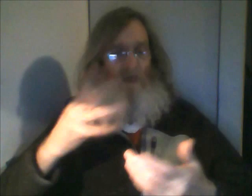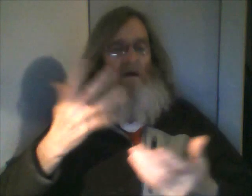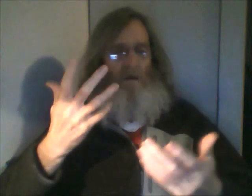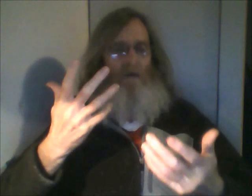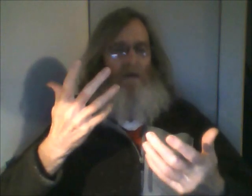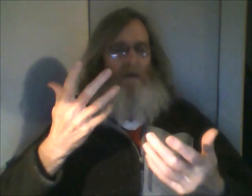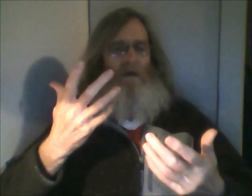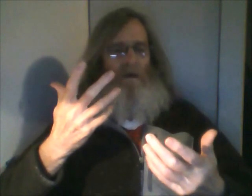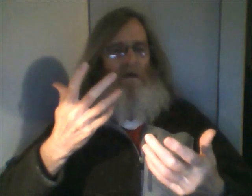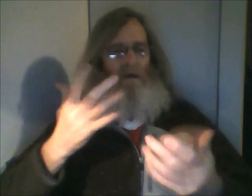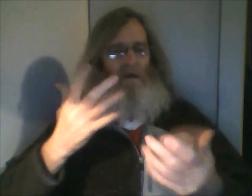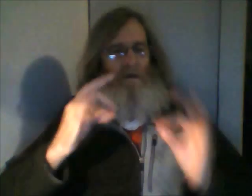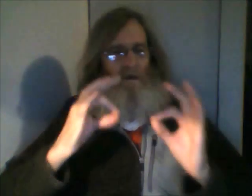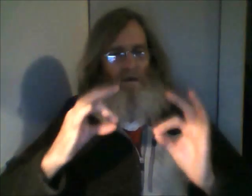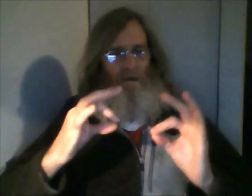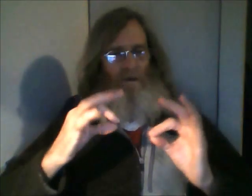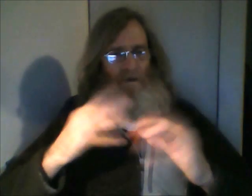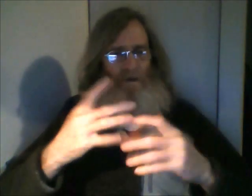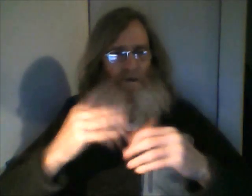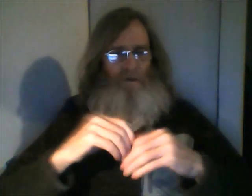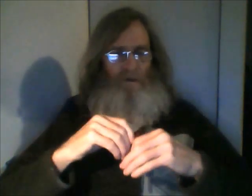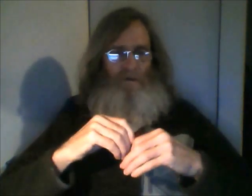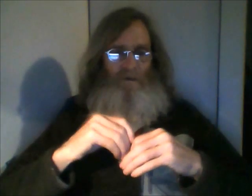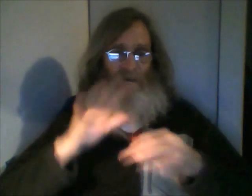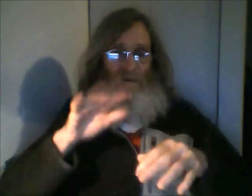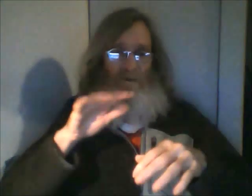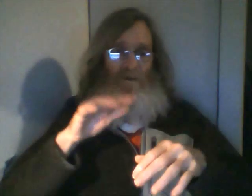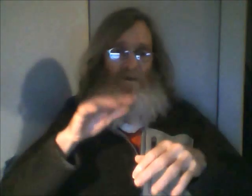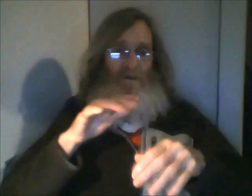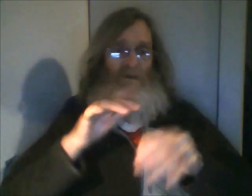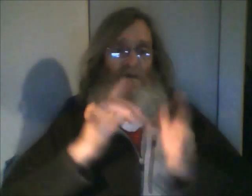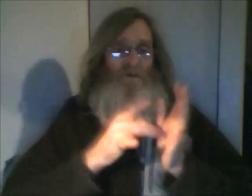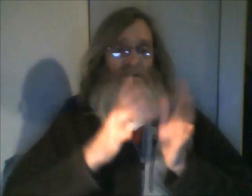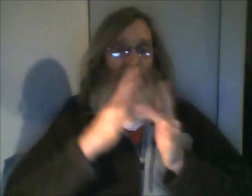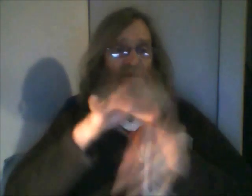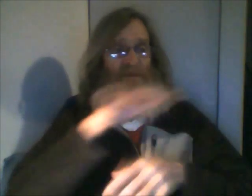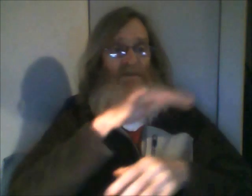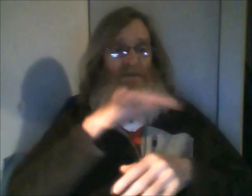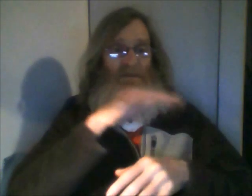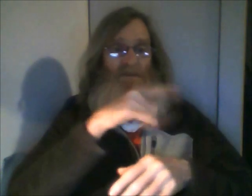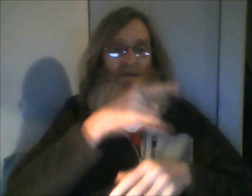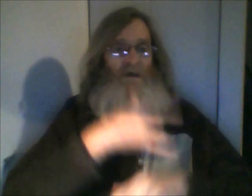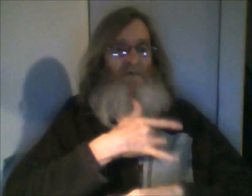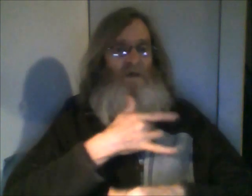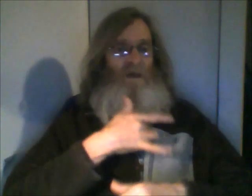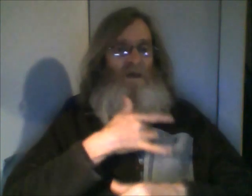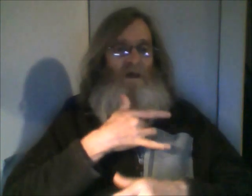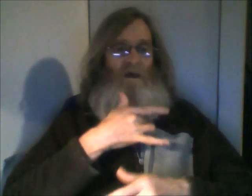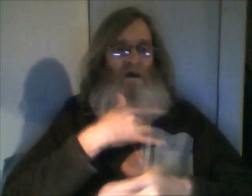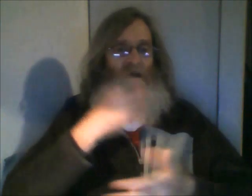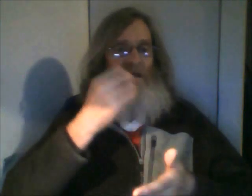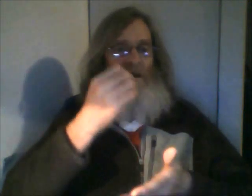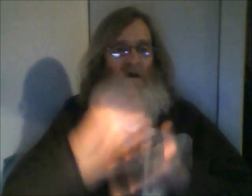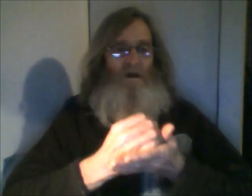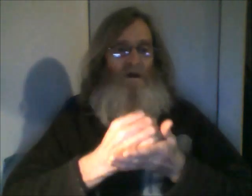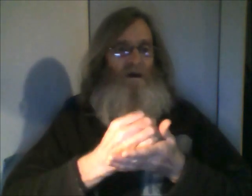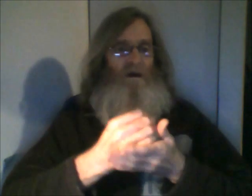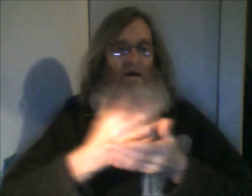lives. Red blood cells that carry oxygen, platelets that help stop bleeding, and plasma, a